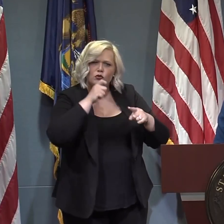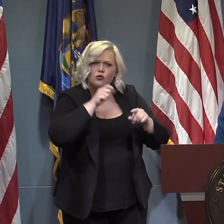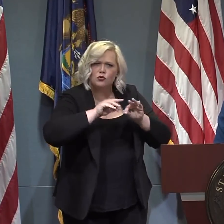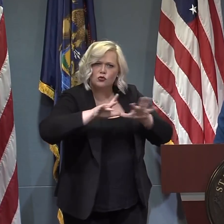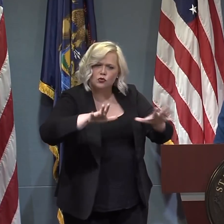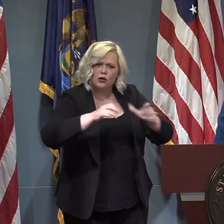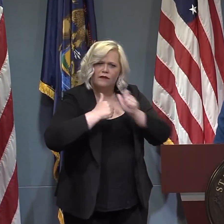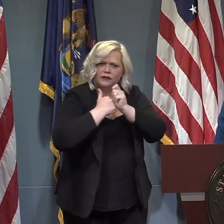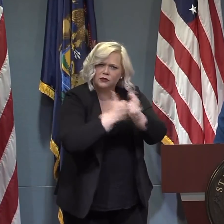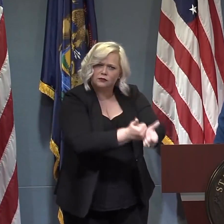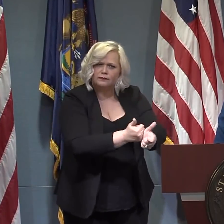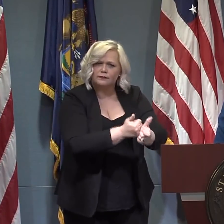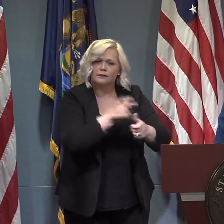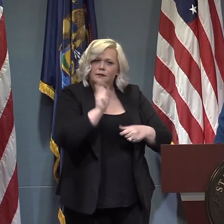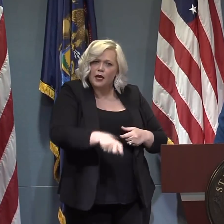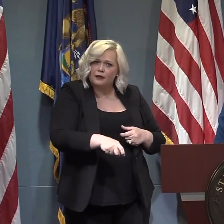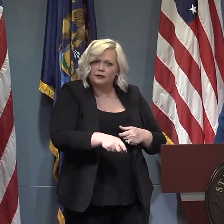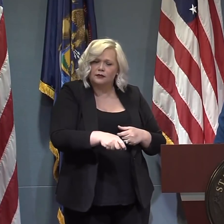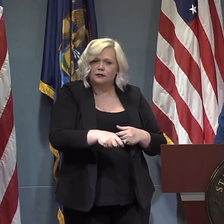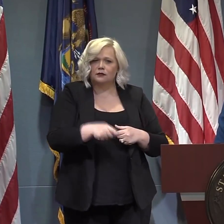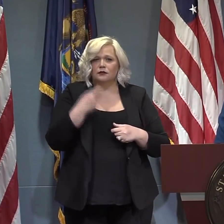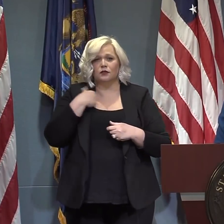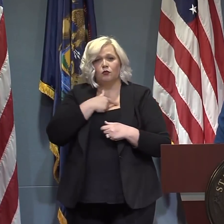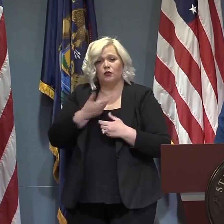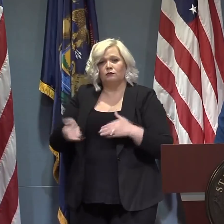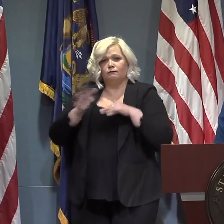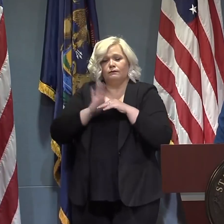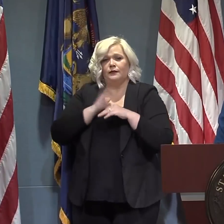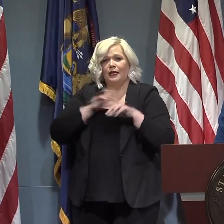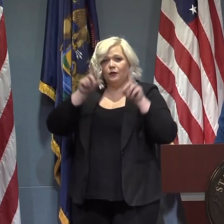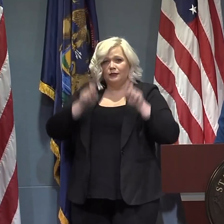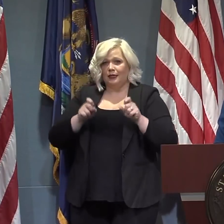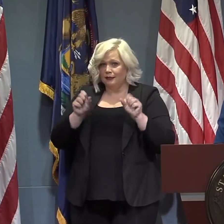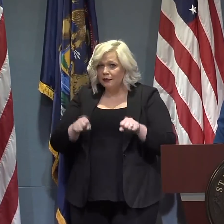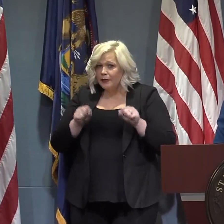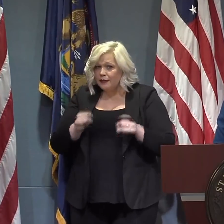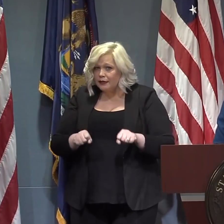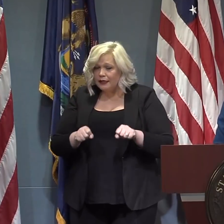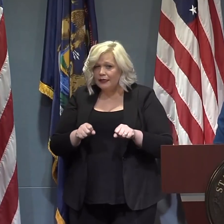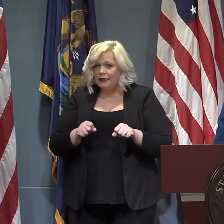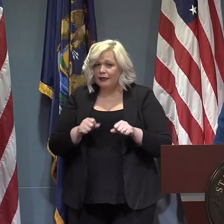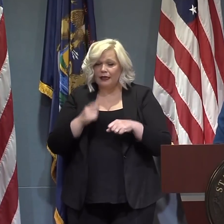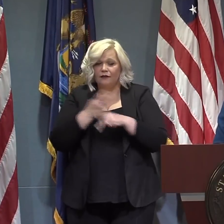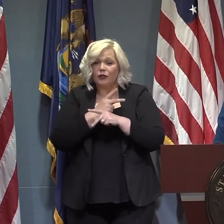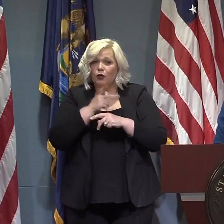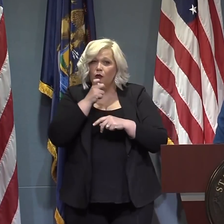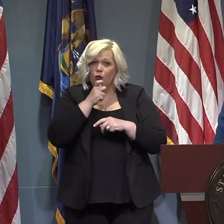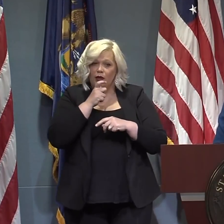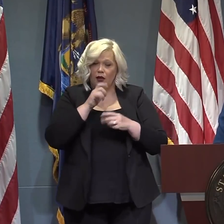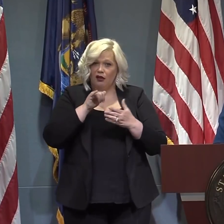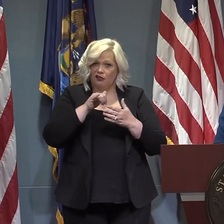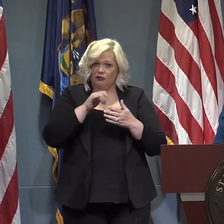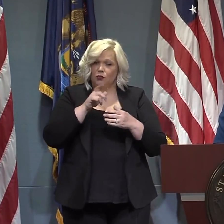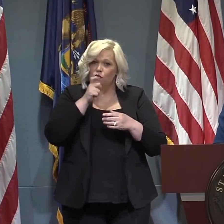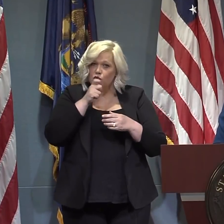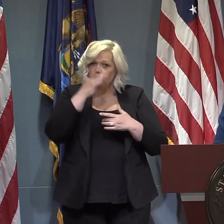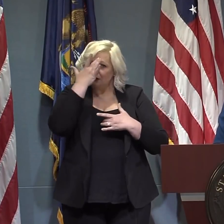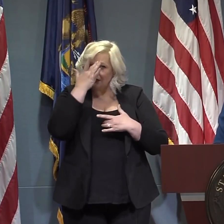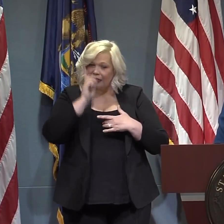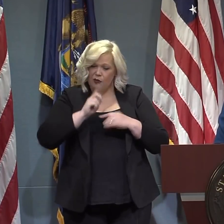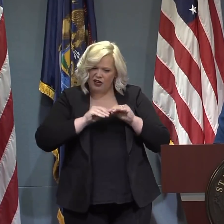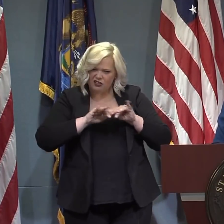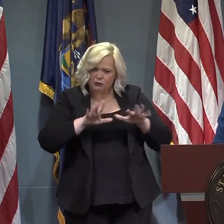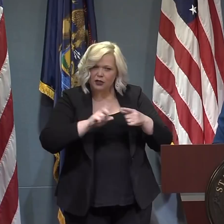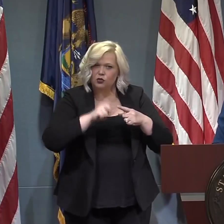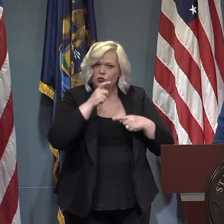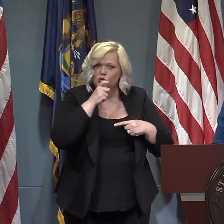Right now, Michigan is increasing our testing capacity, our tracing capacity, and our support for people who are infected